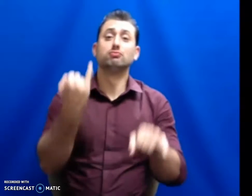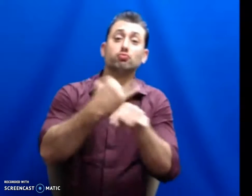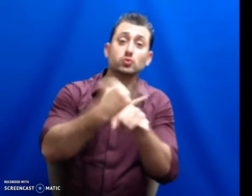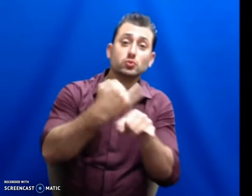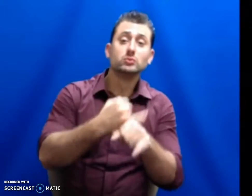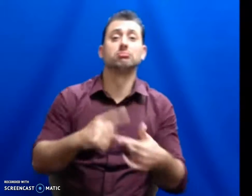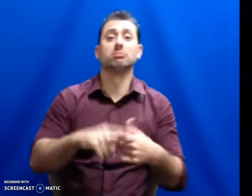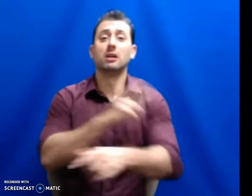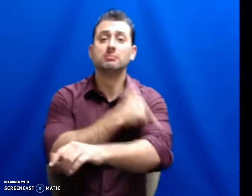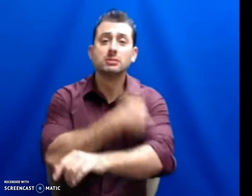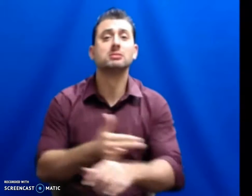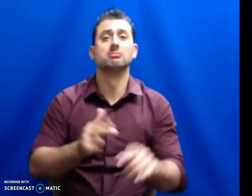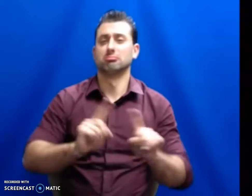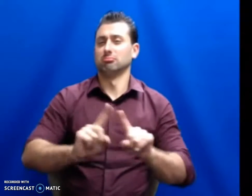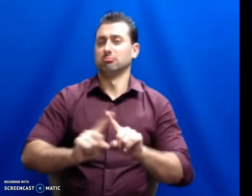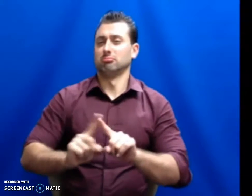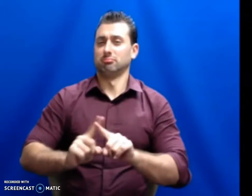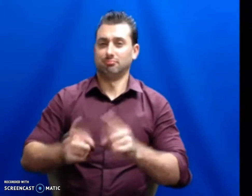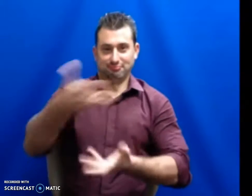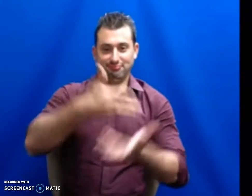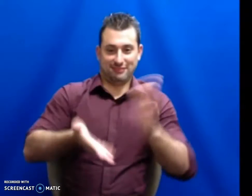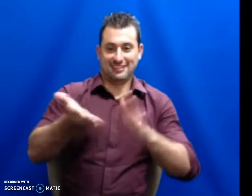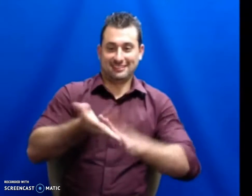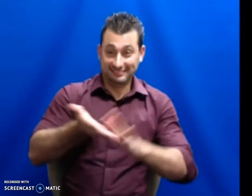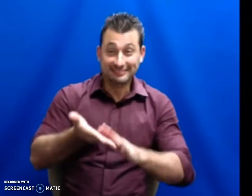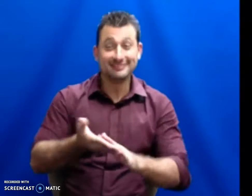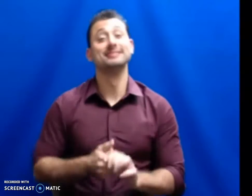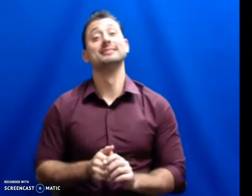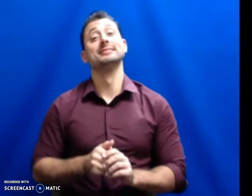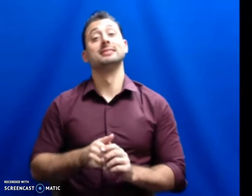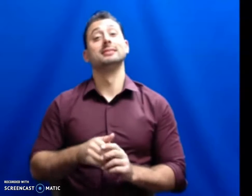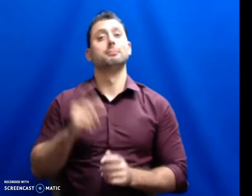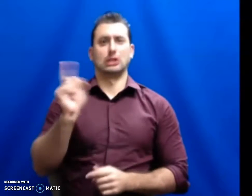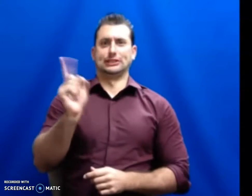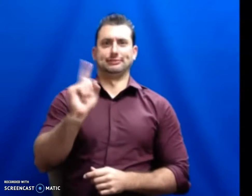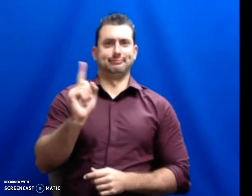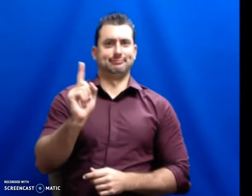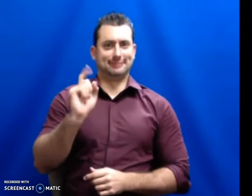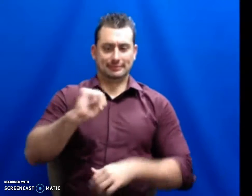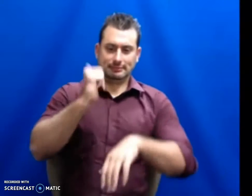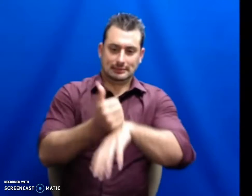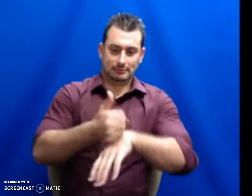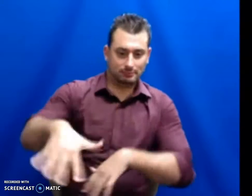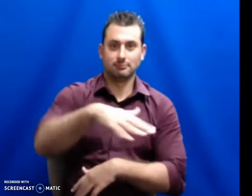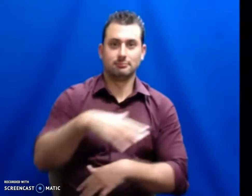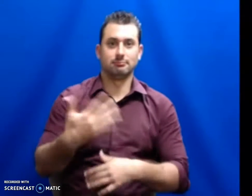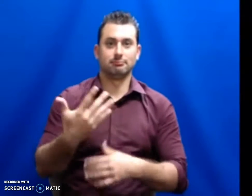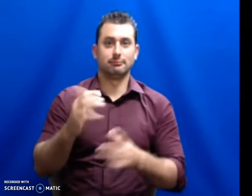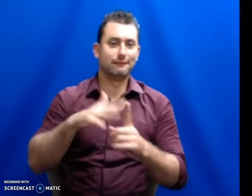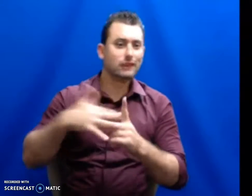and work together. Maybe it's residential schools or hospitals, but they're around each other. It